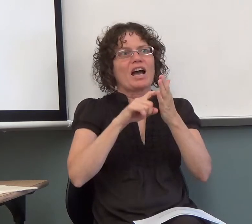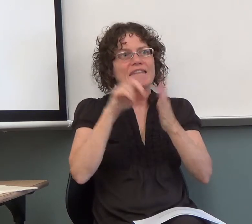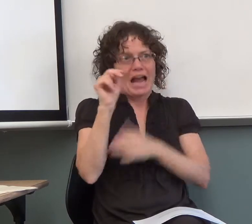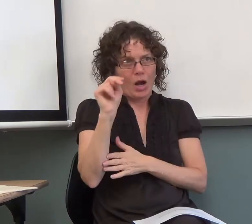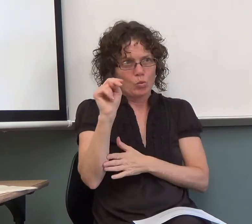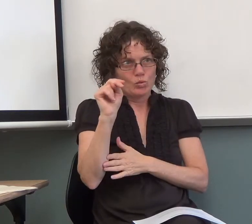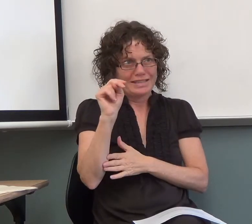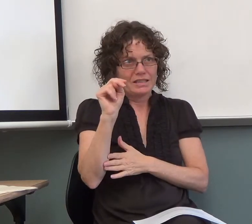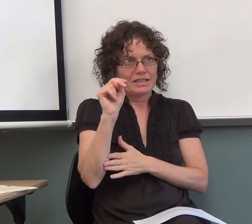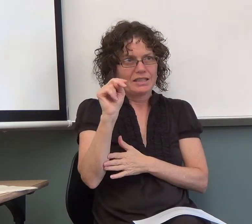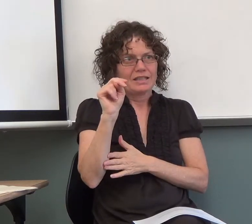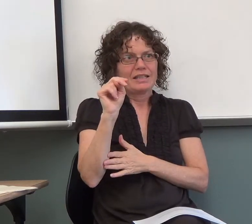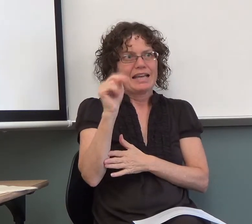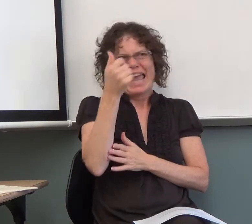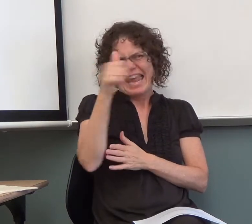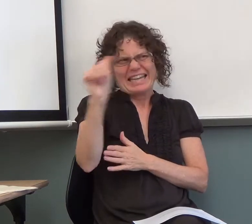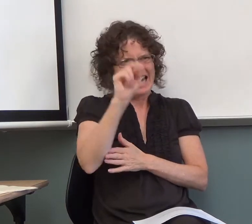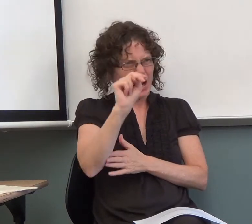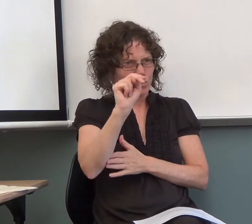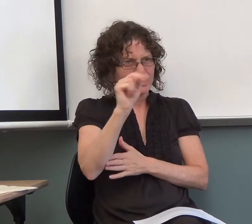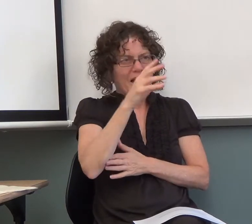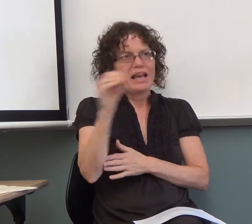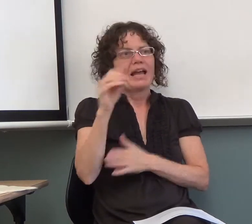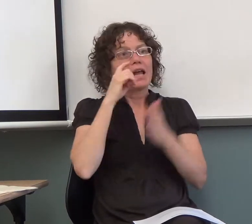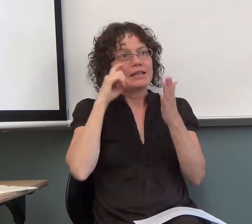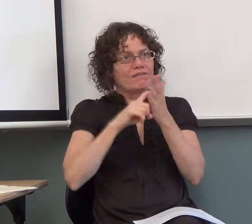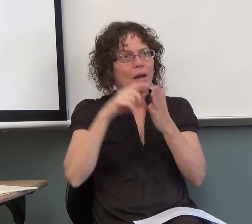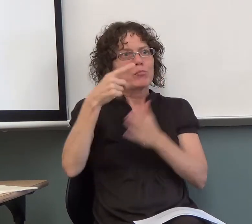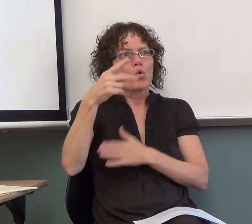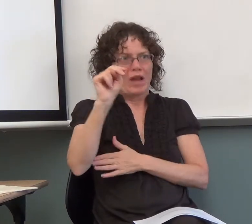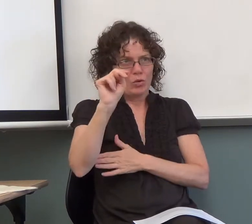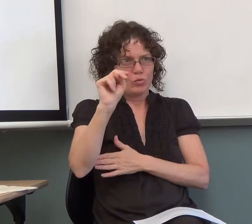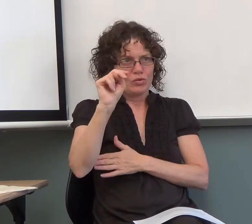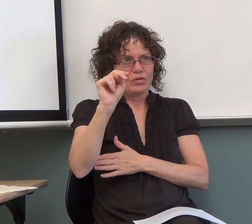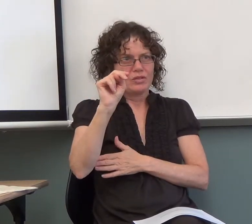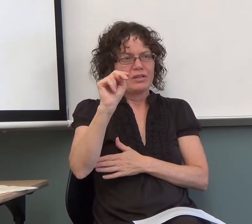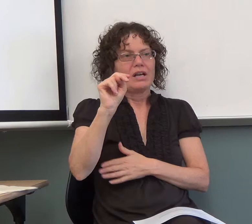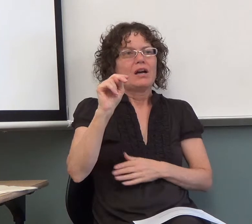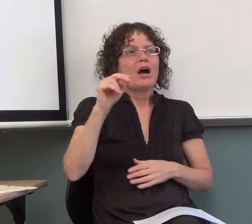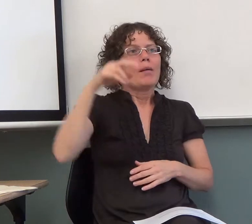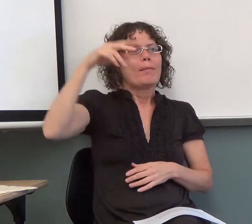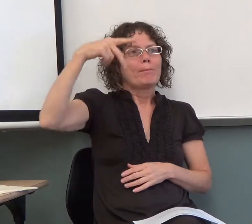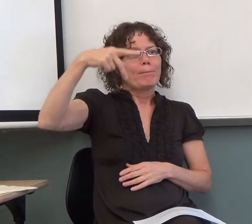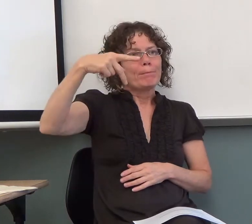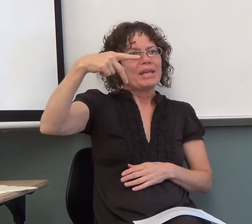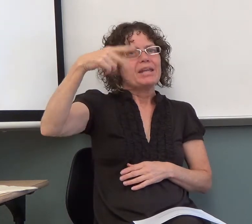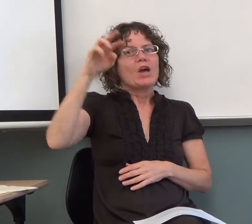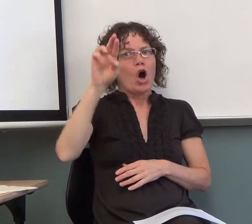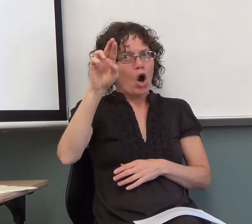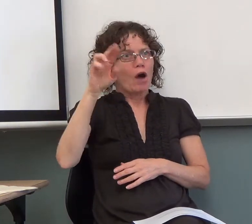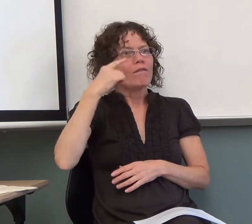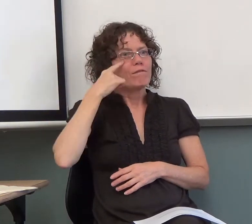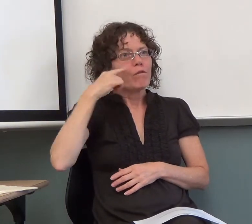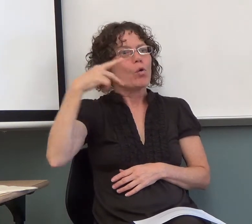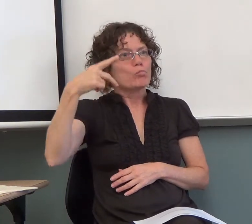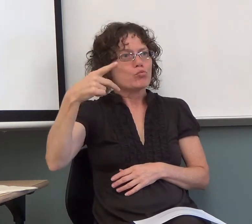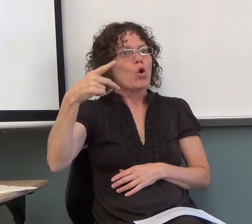nouns, and I want you to identify pronouns. So put a PR over the pronoun, okay? So